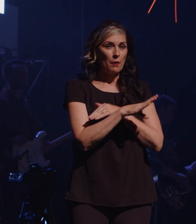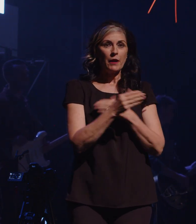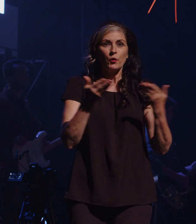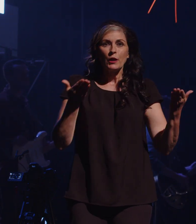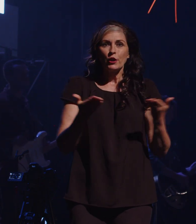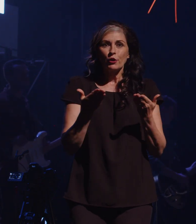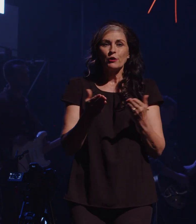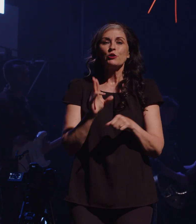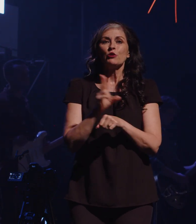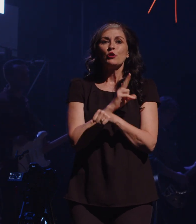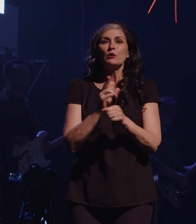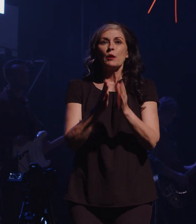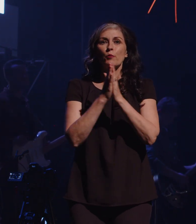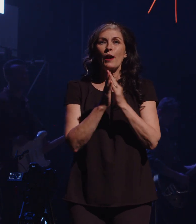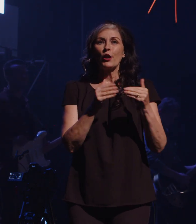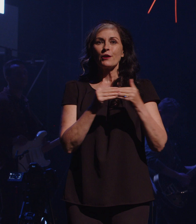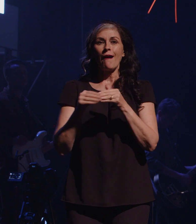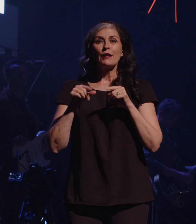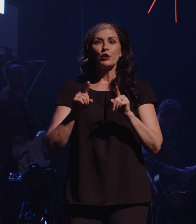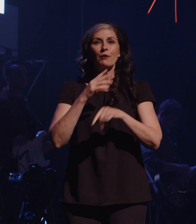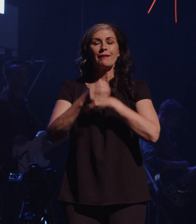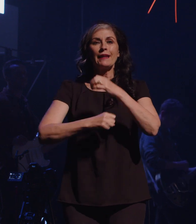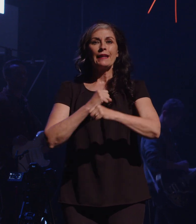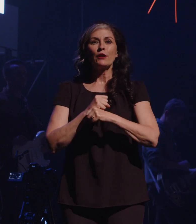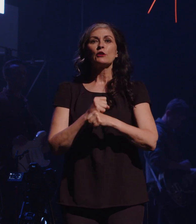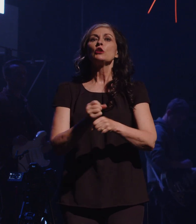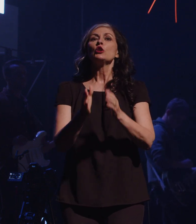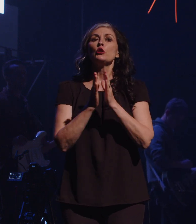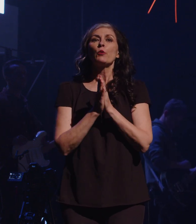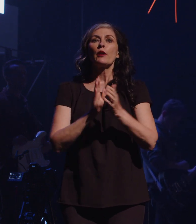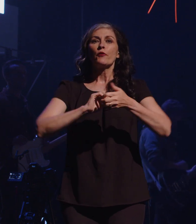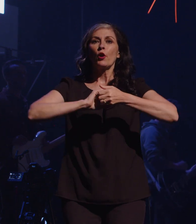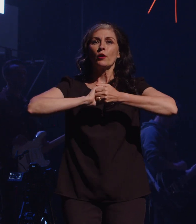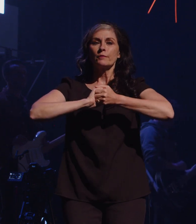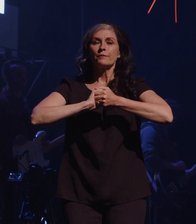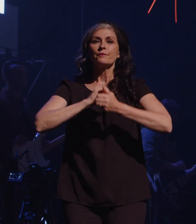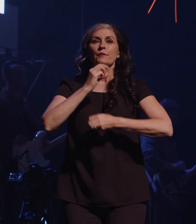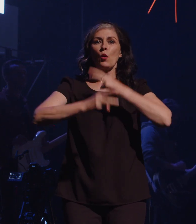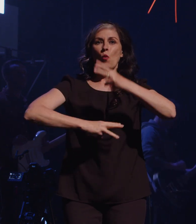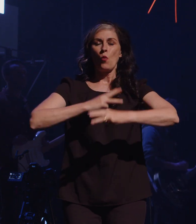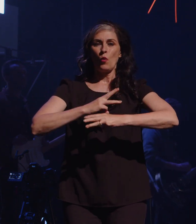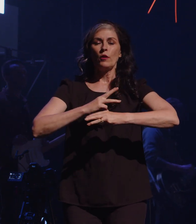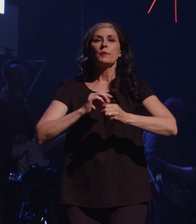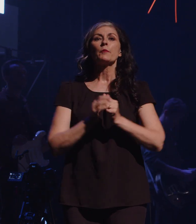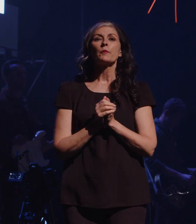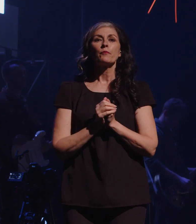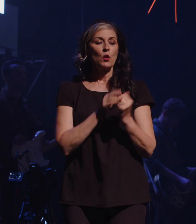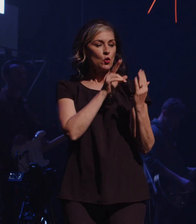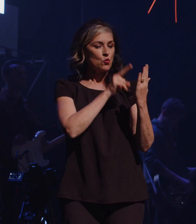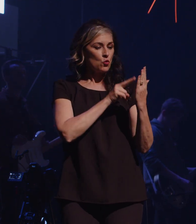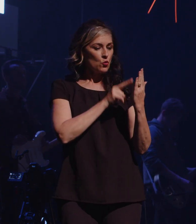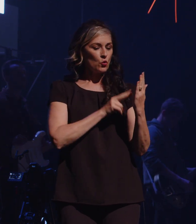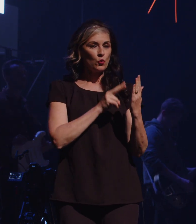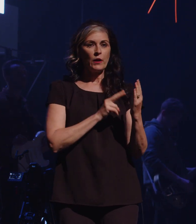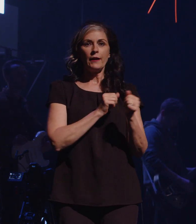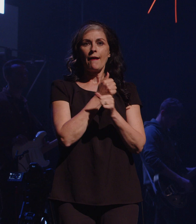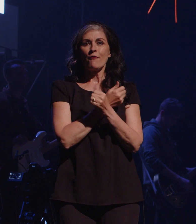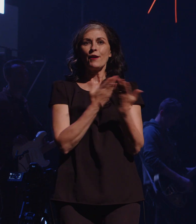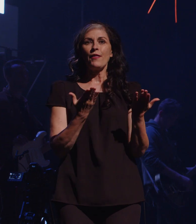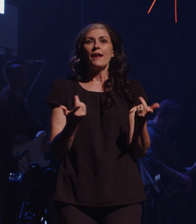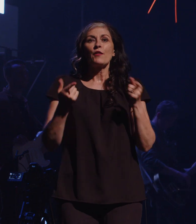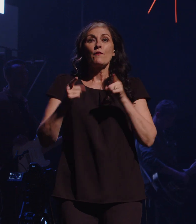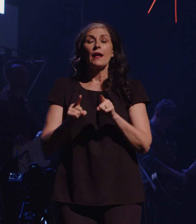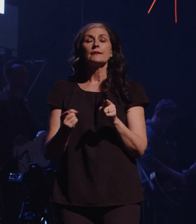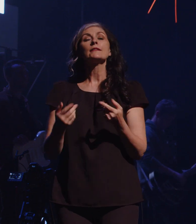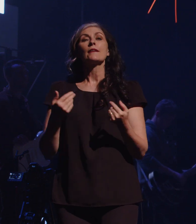you to use that as a prayer guide throughout this year to pray for our global partners. Please make sure that you check out the bulletin for all of the events that are